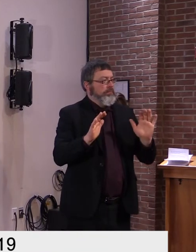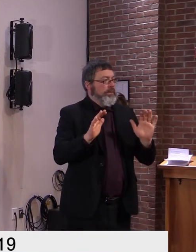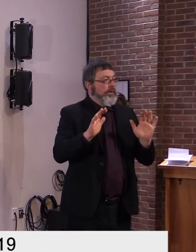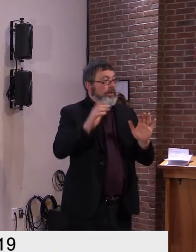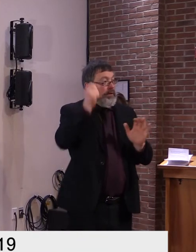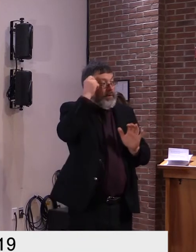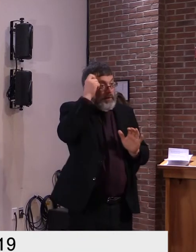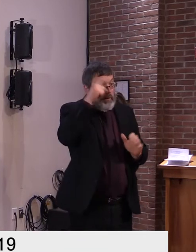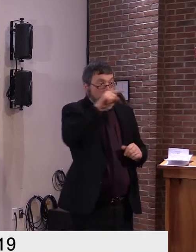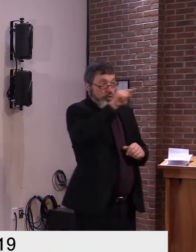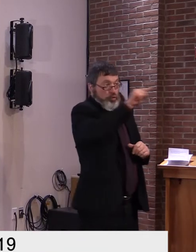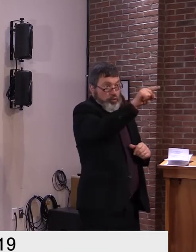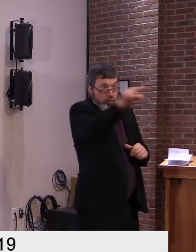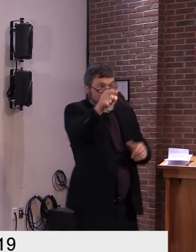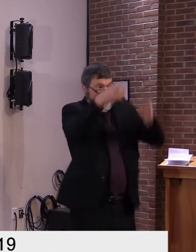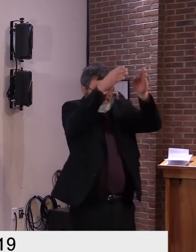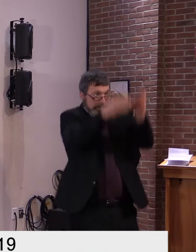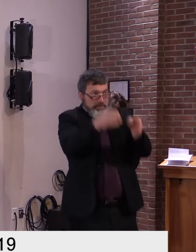pocket for this vaccine.